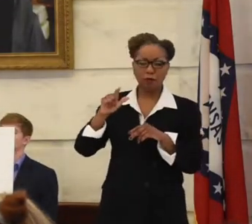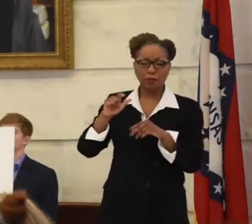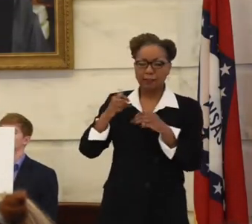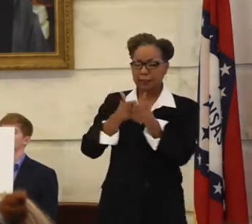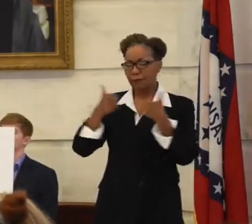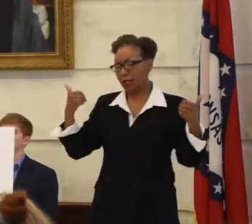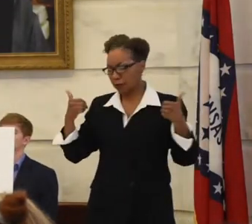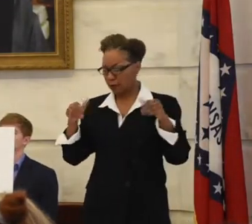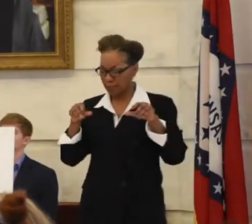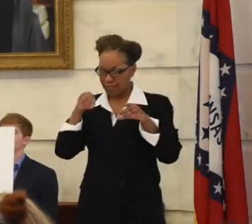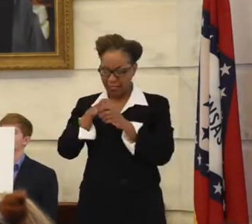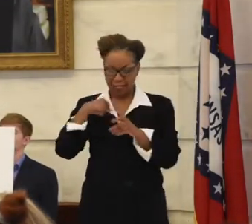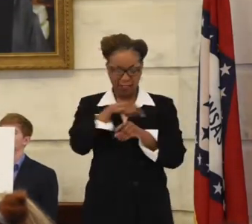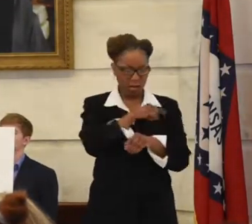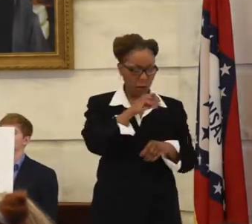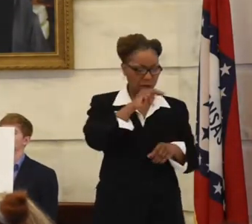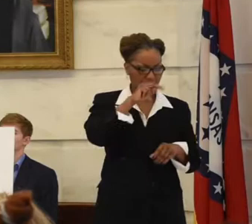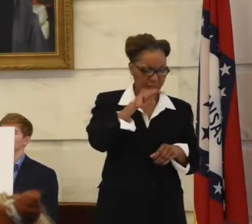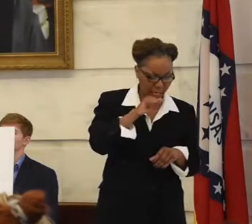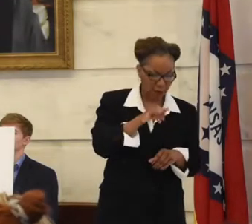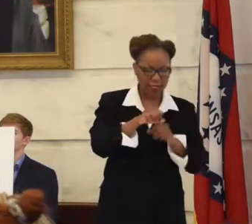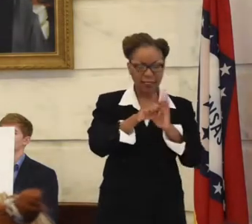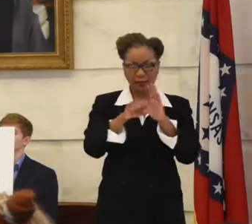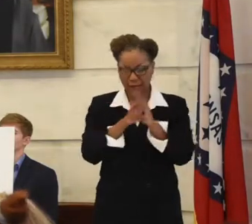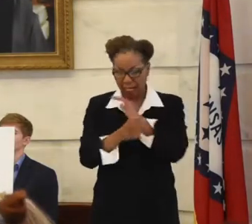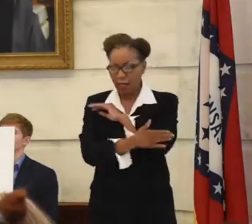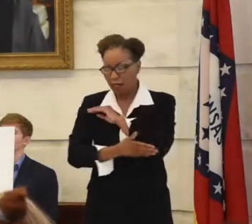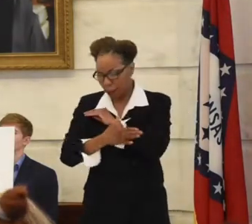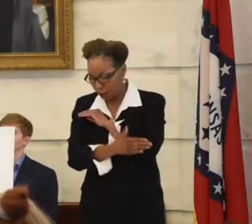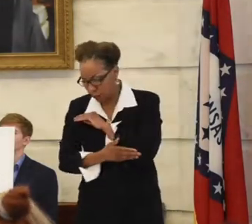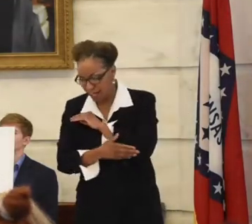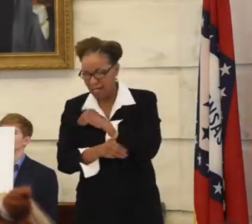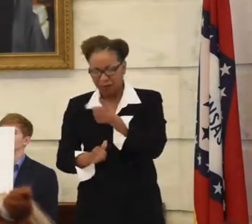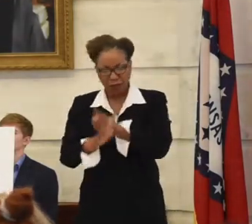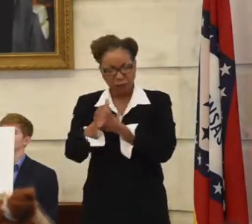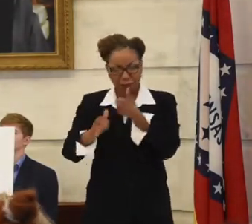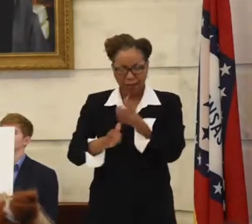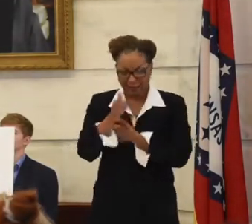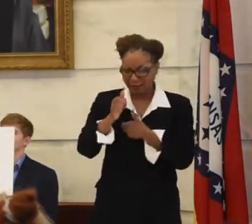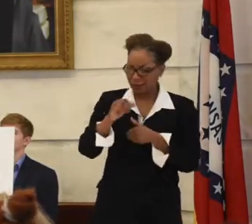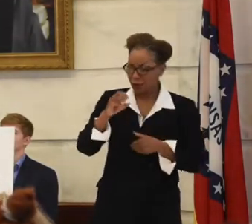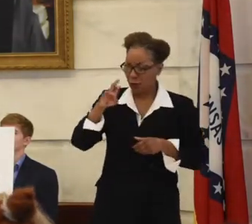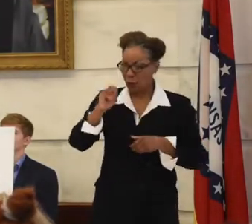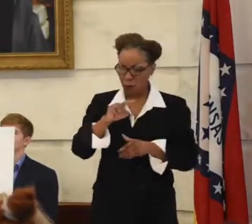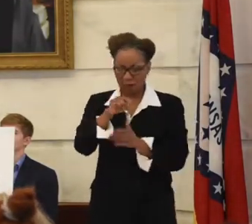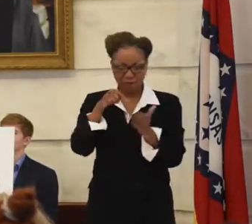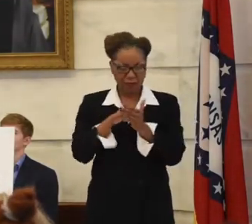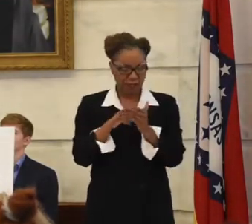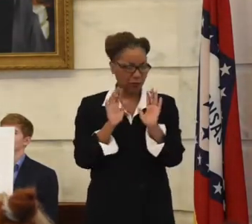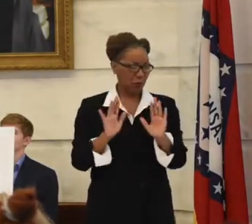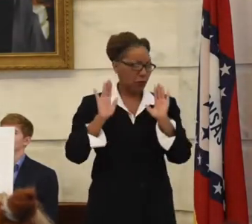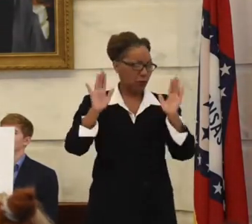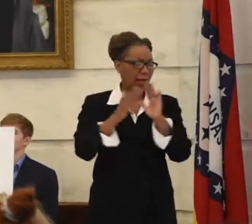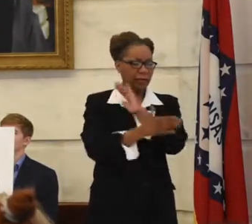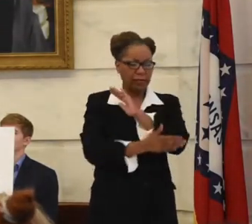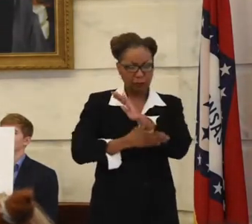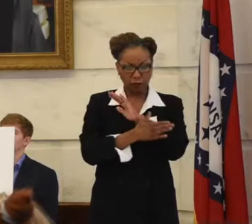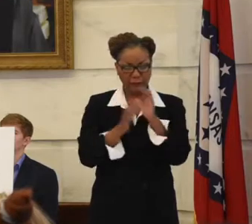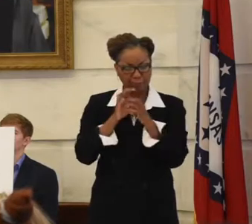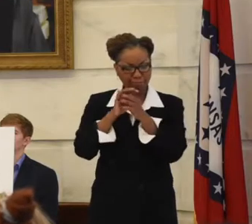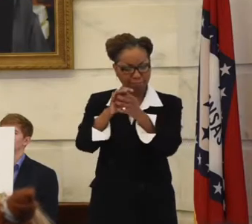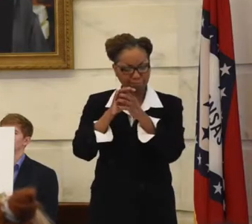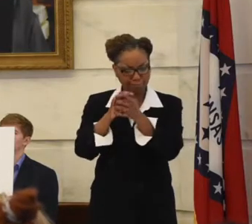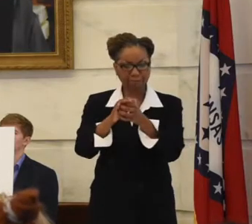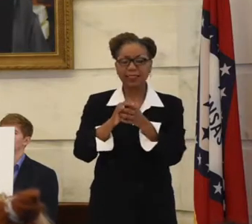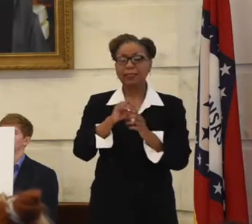our county, state, and country that threatens the very core of this great country's unified front.